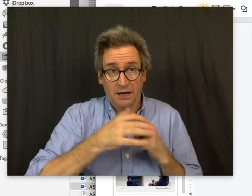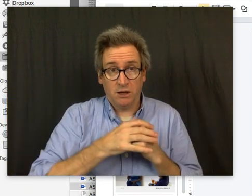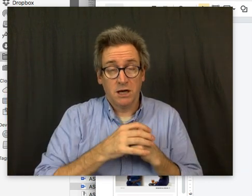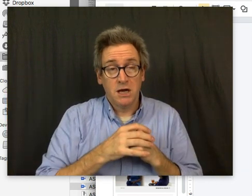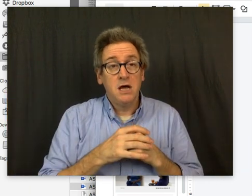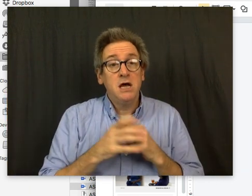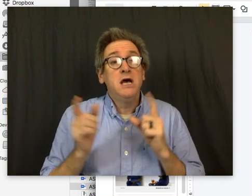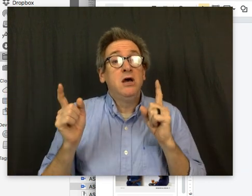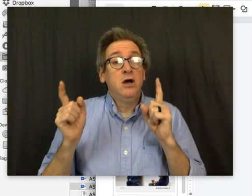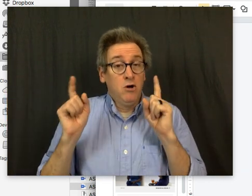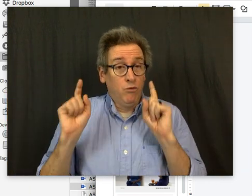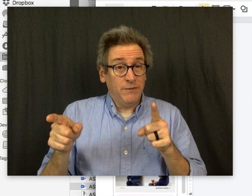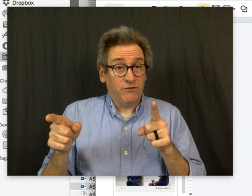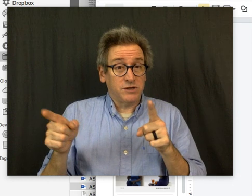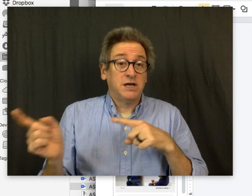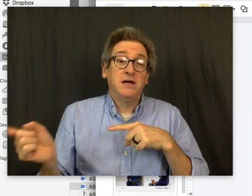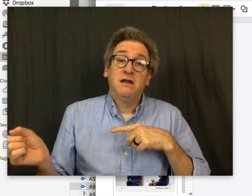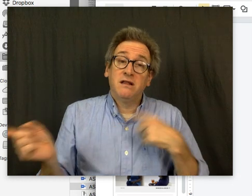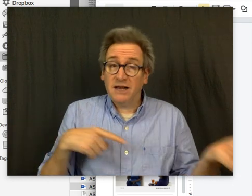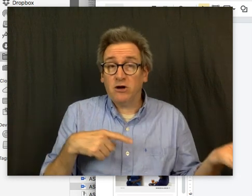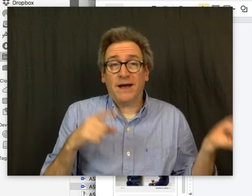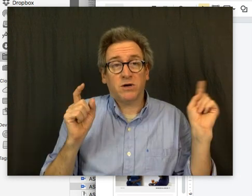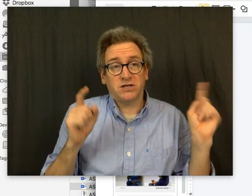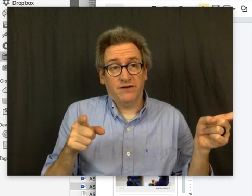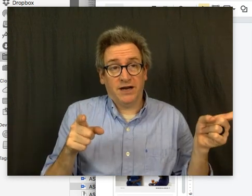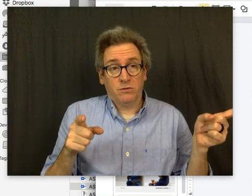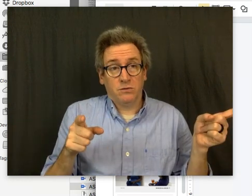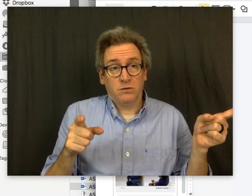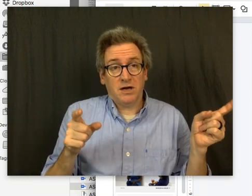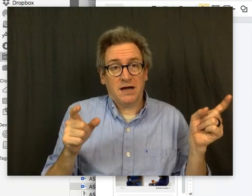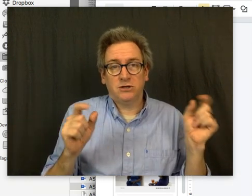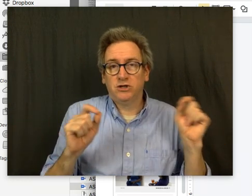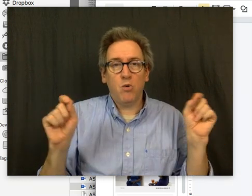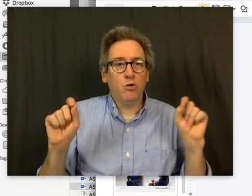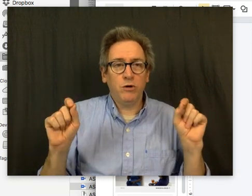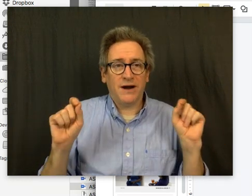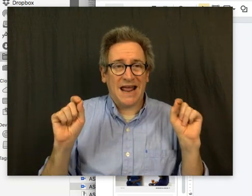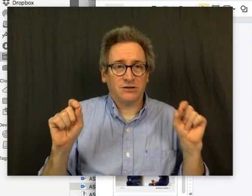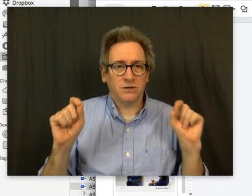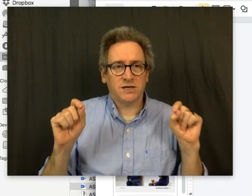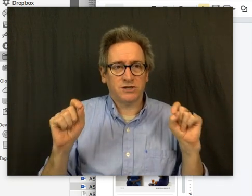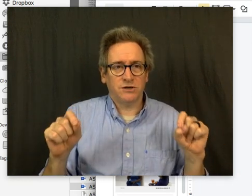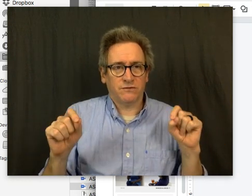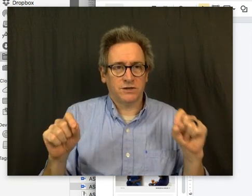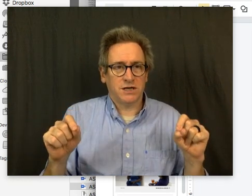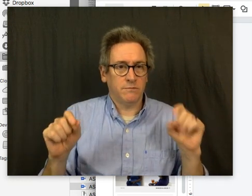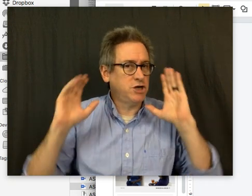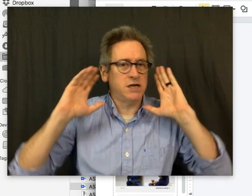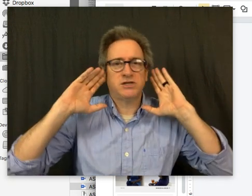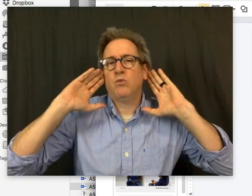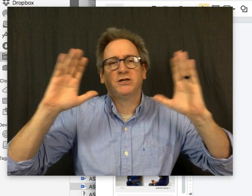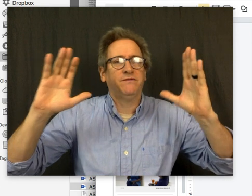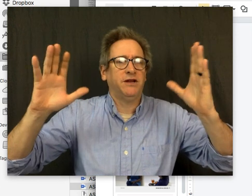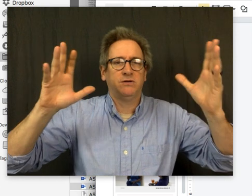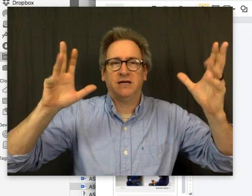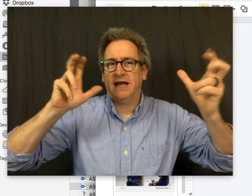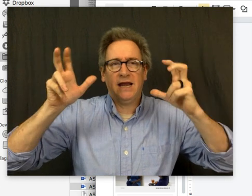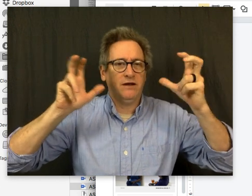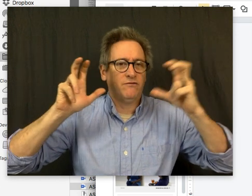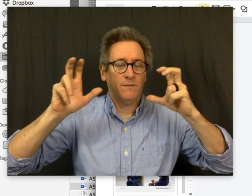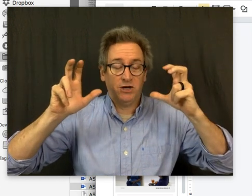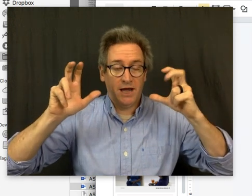mini dialogue. Read them first, then go back and watch the video. Don't worry about answering the question the first time. Just watch the video